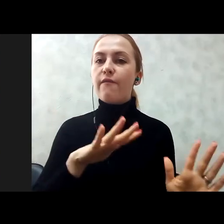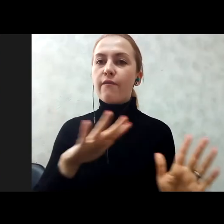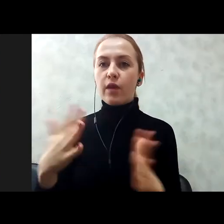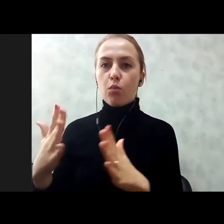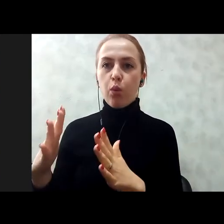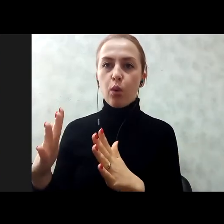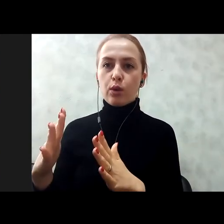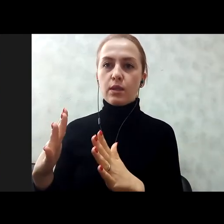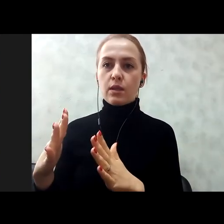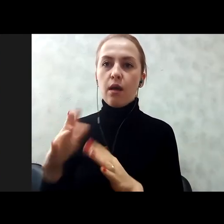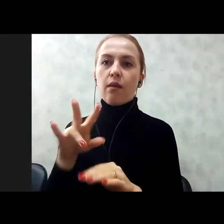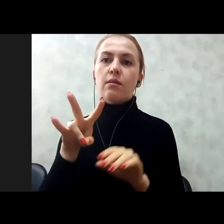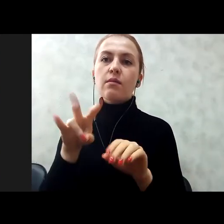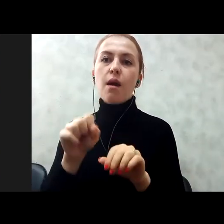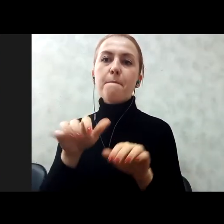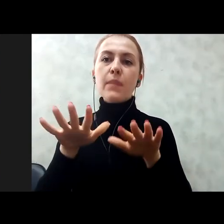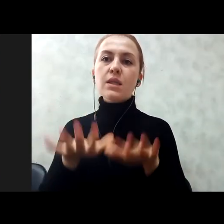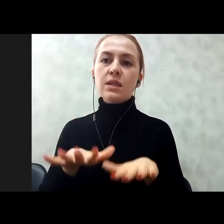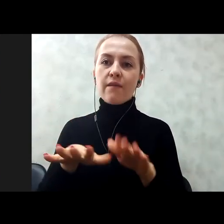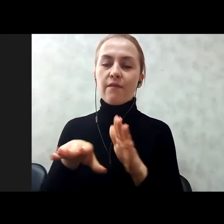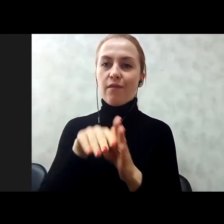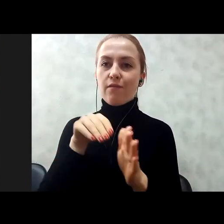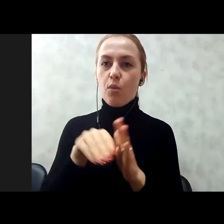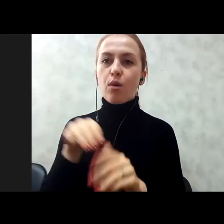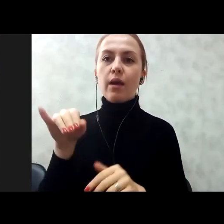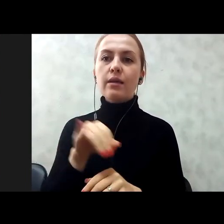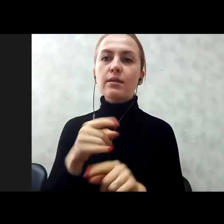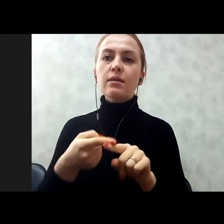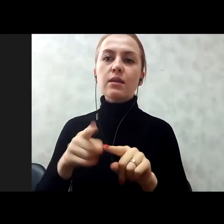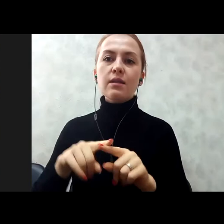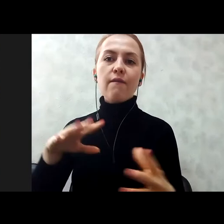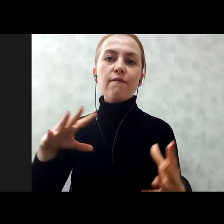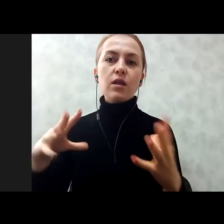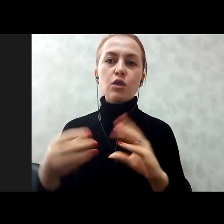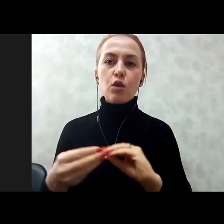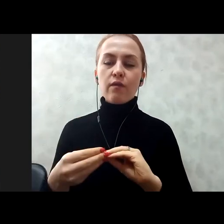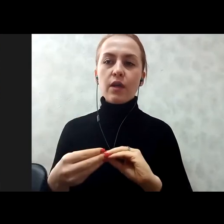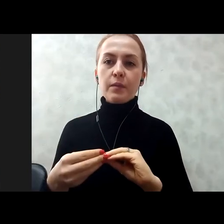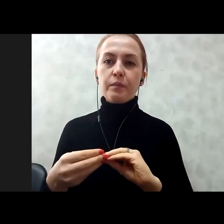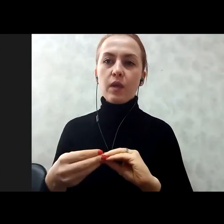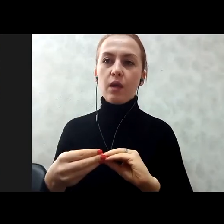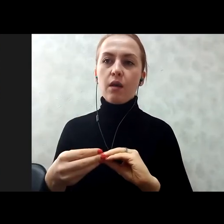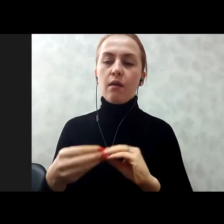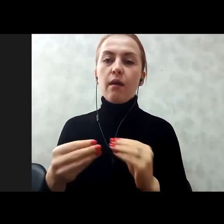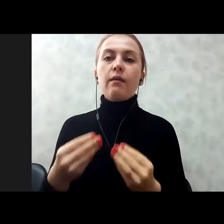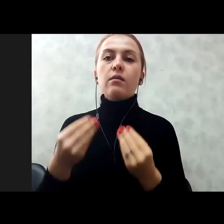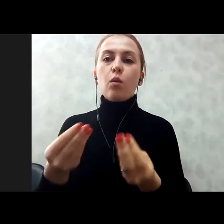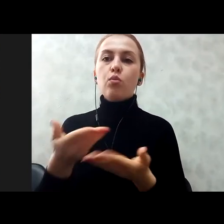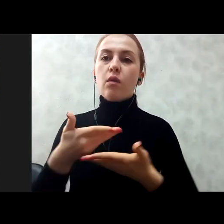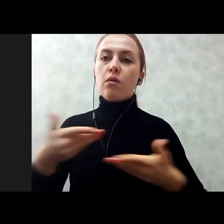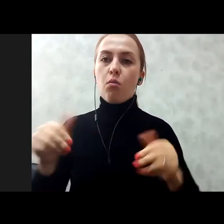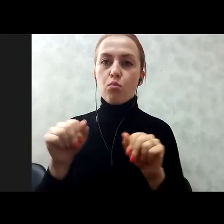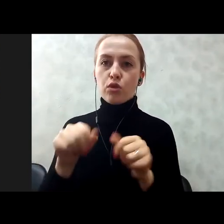what has happened during these local elections, and